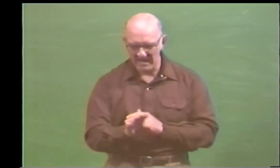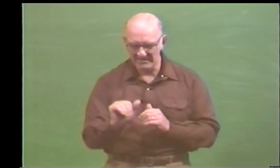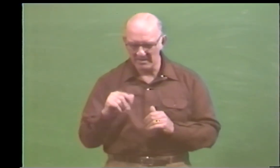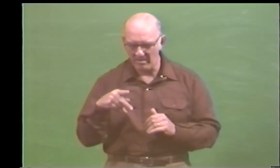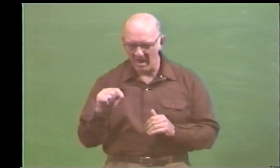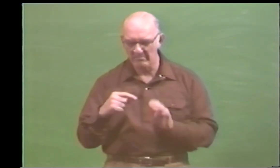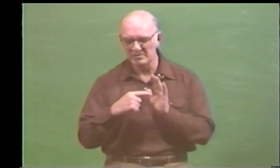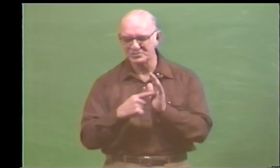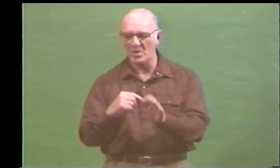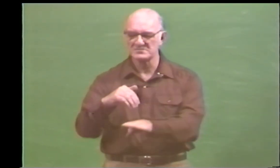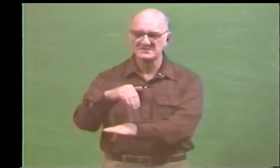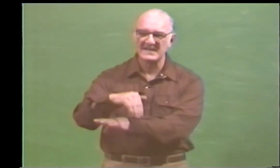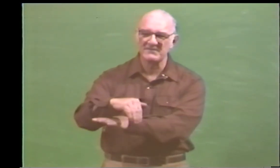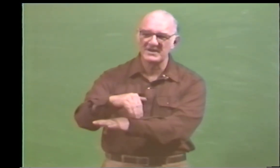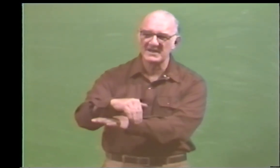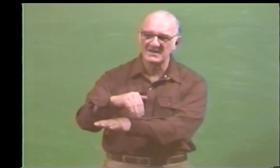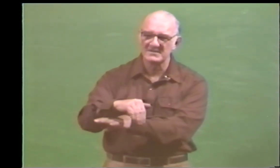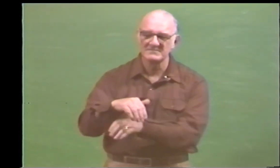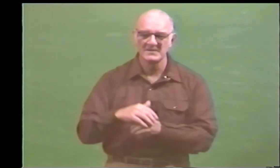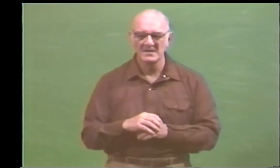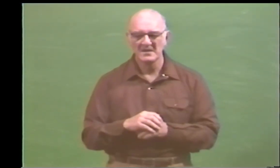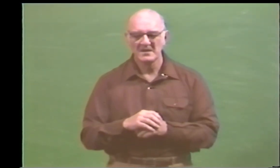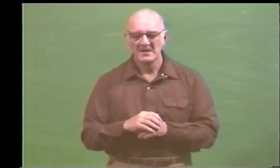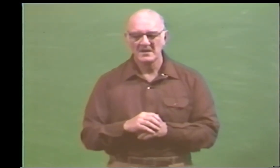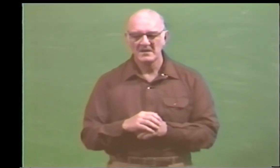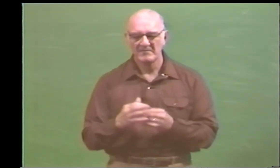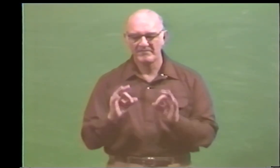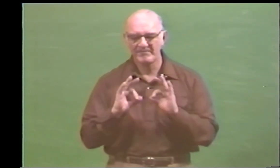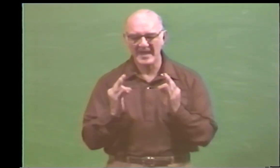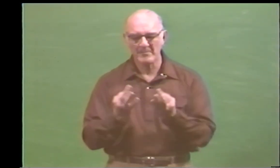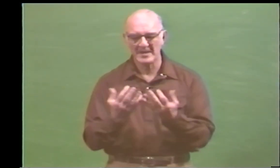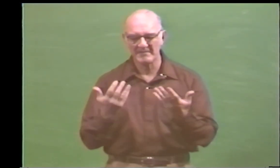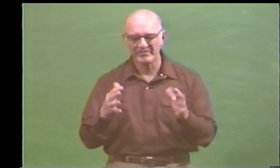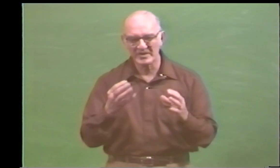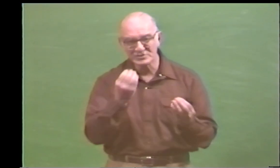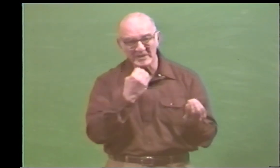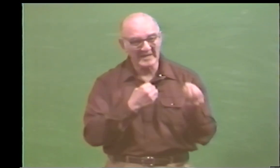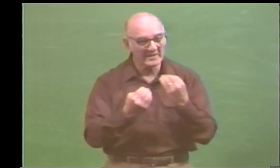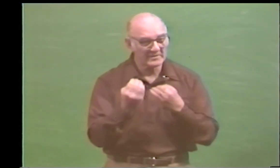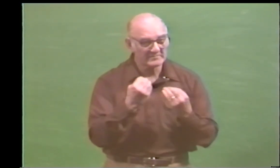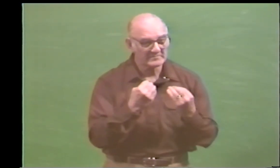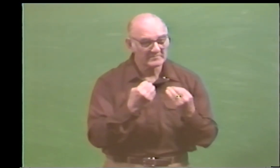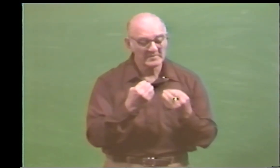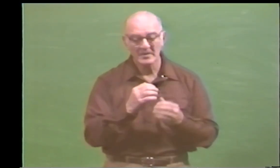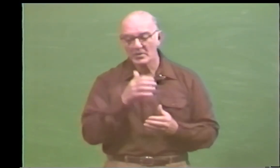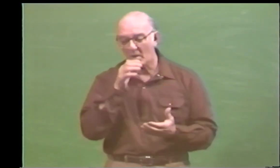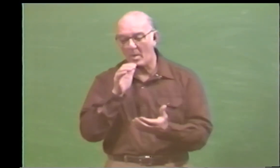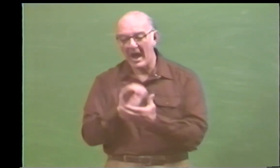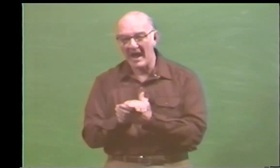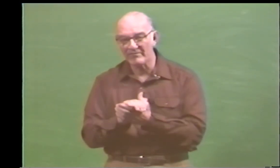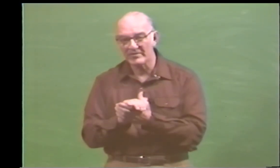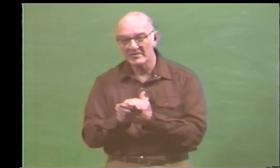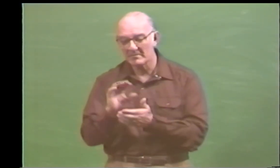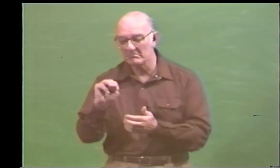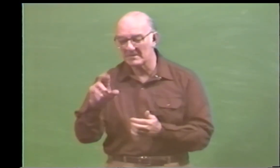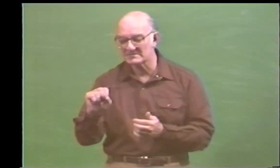Inside the apartment stores this evening, family finished eating. The wife,